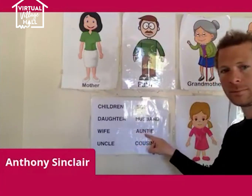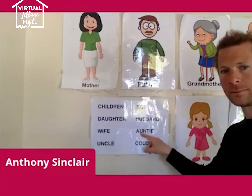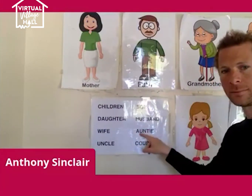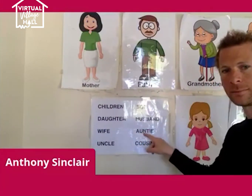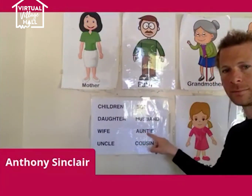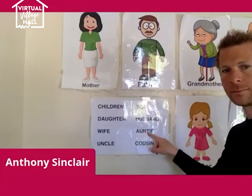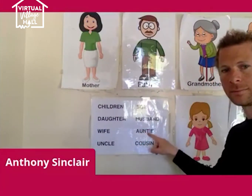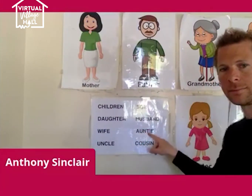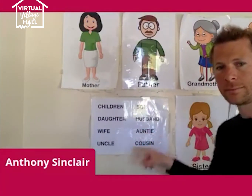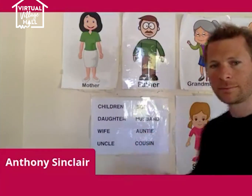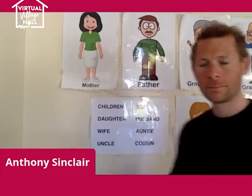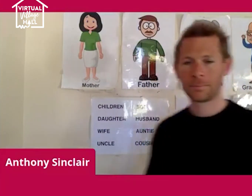Auntie.